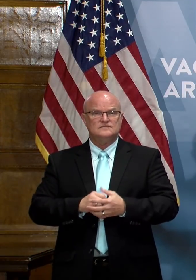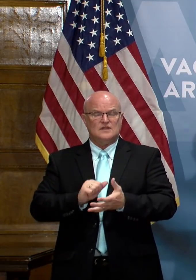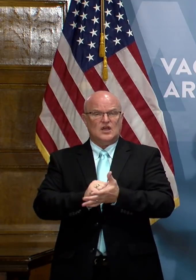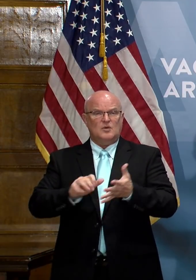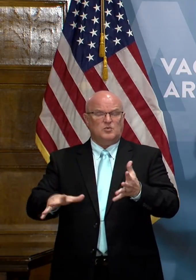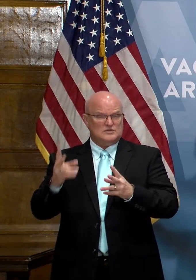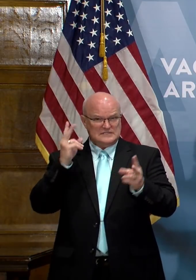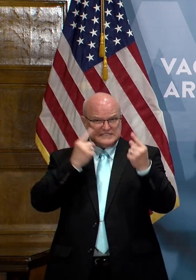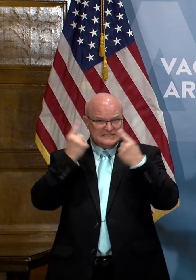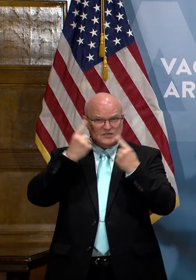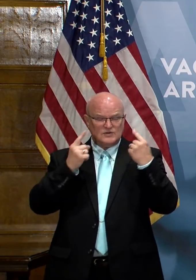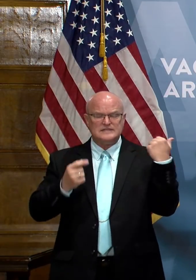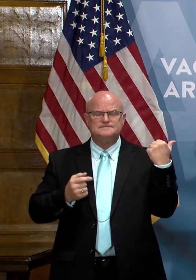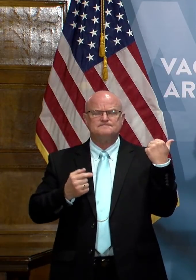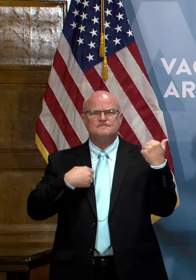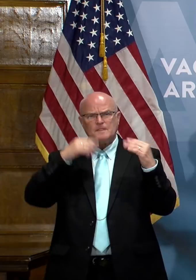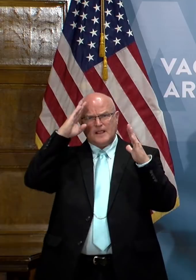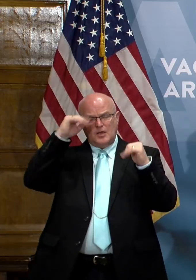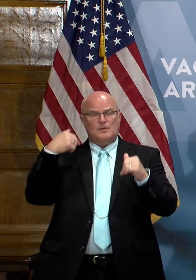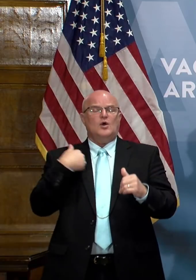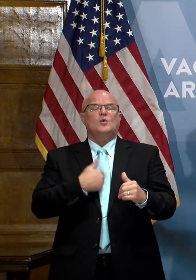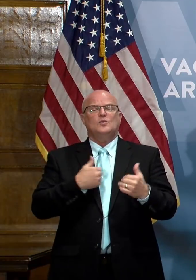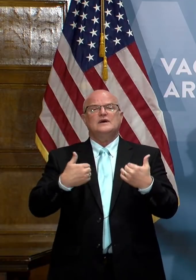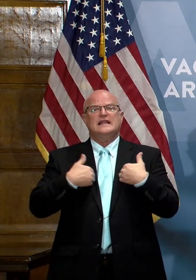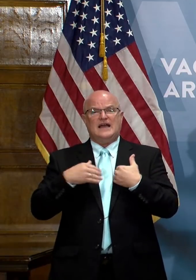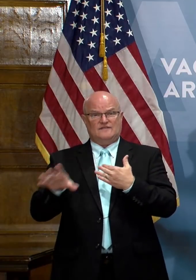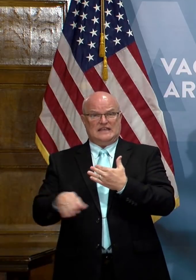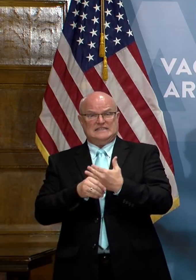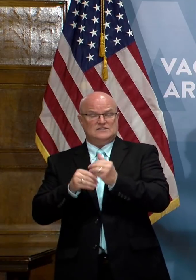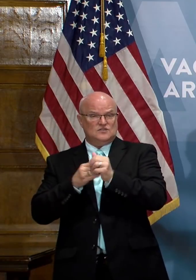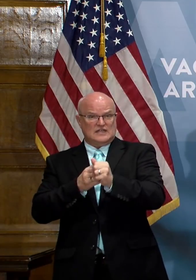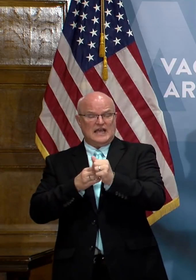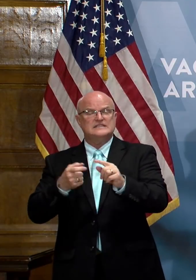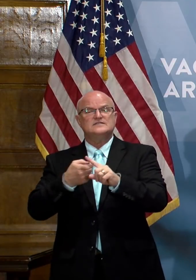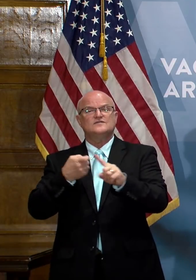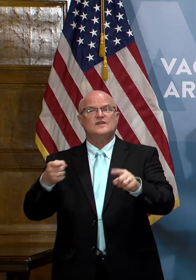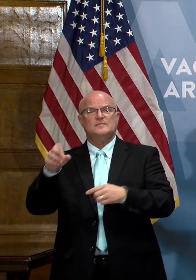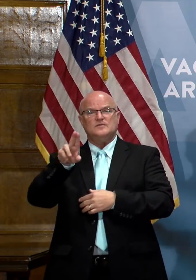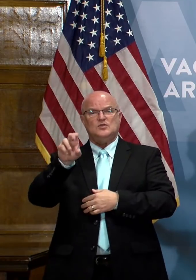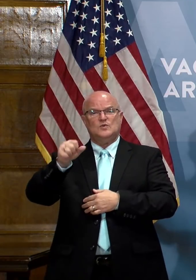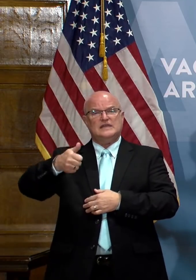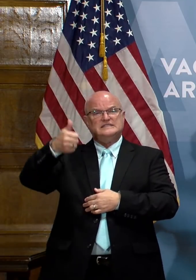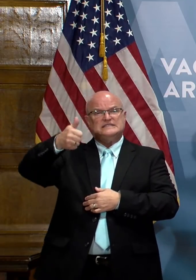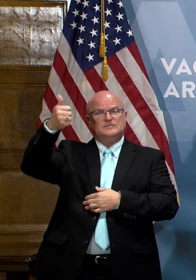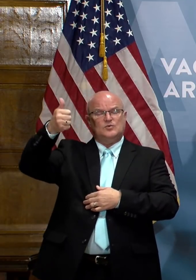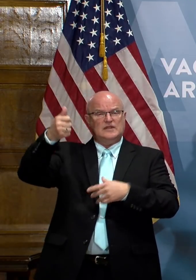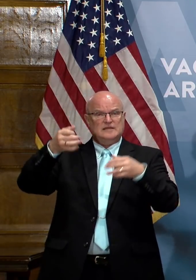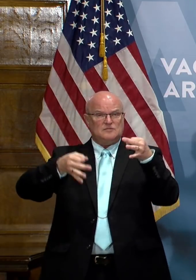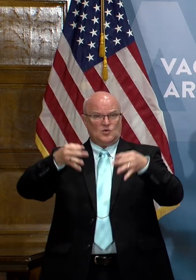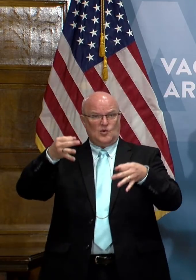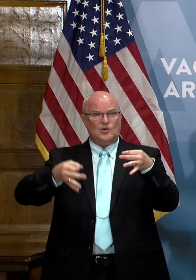abortion consideration? I'm hoping that we'll have additional guidance from the U.S. Supreme Court